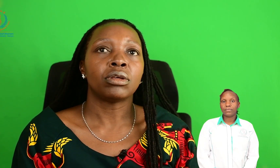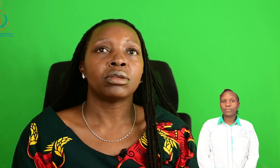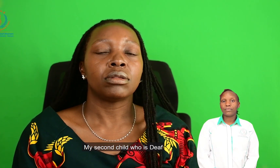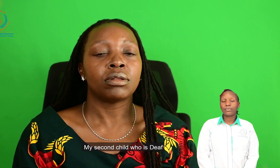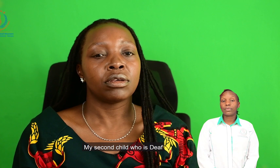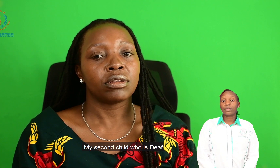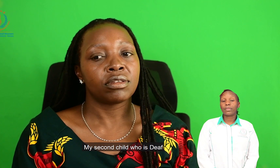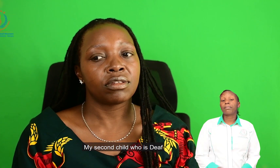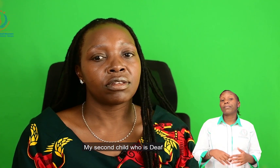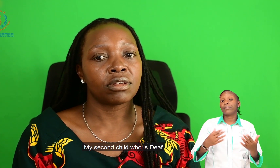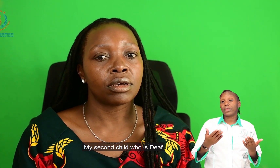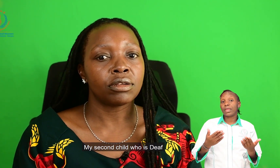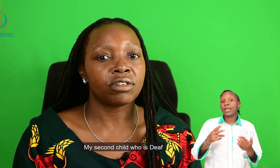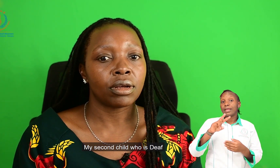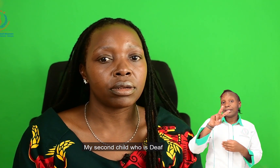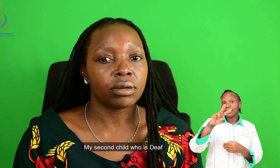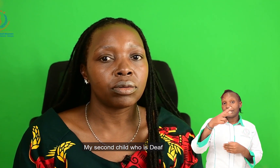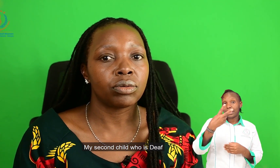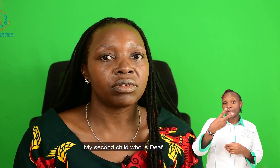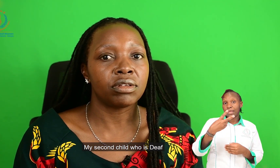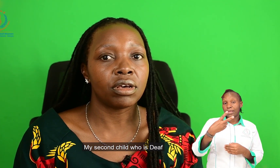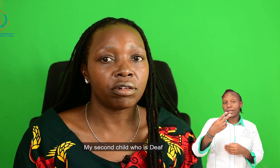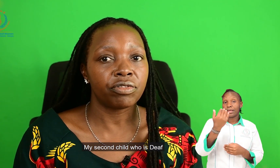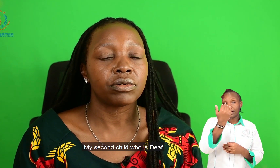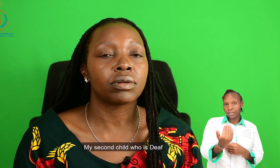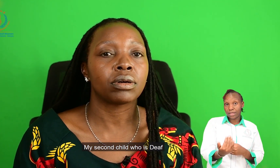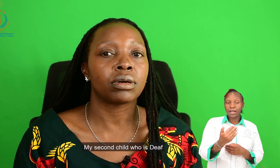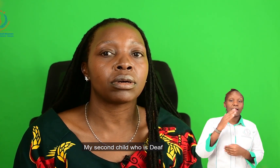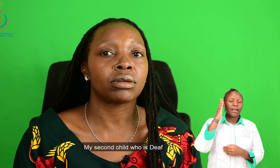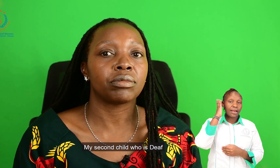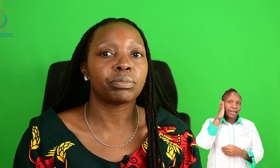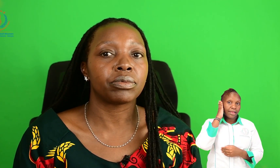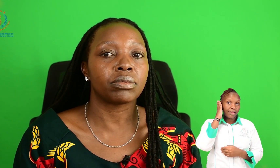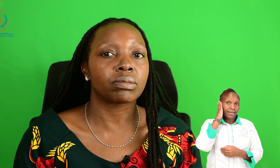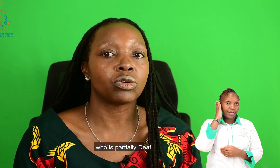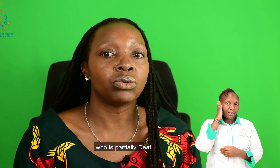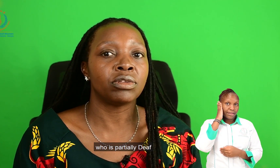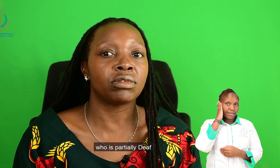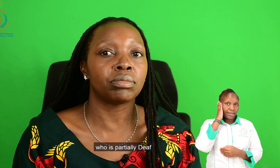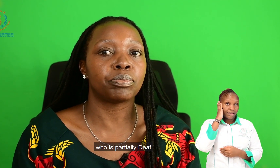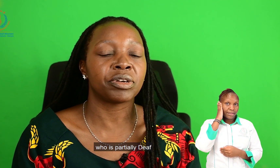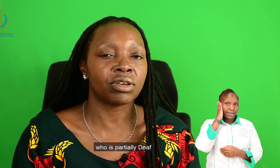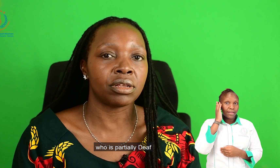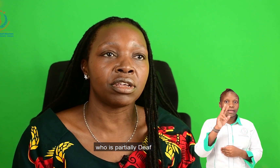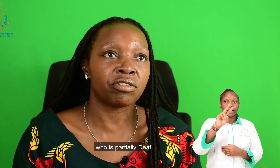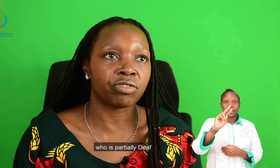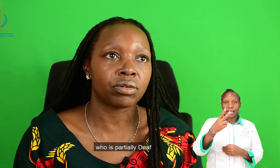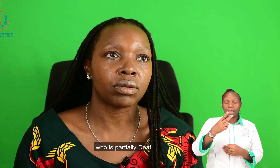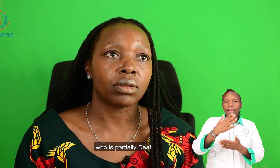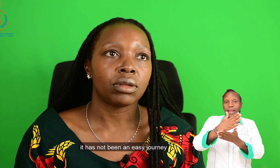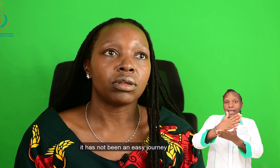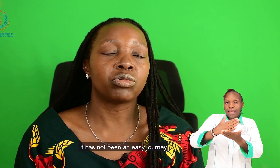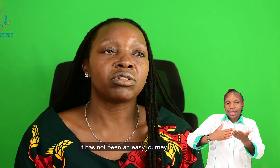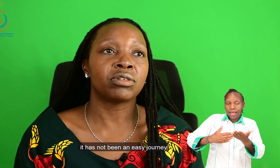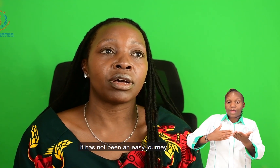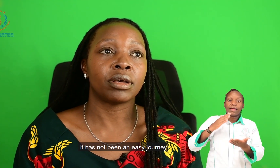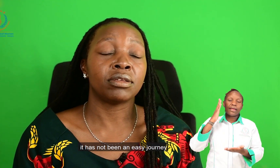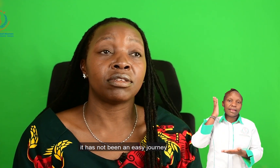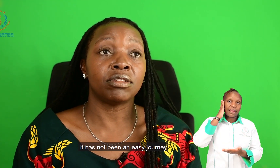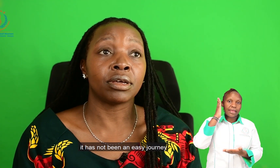Actually, the second child who is deaf, who is partially deaf, it was not an easy